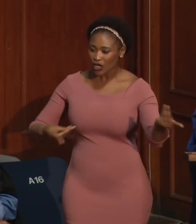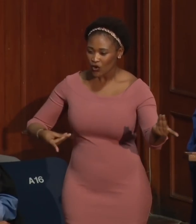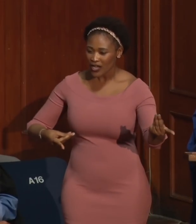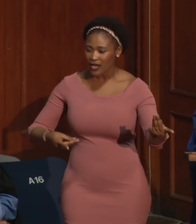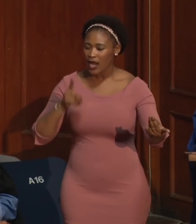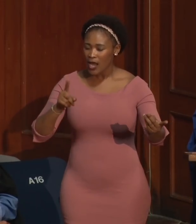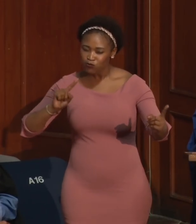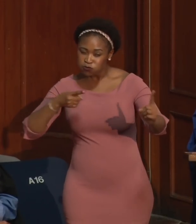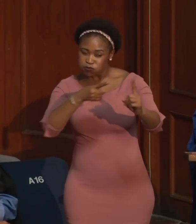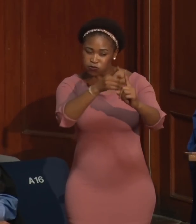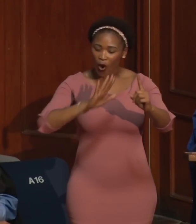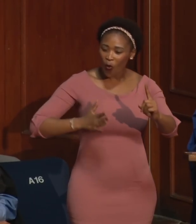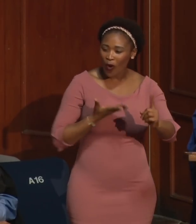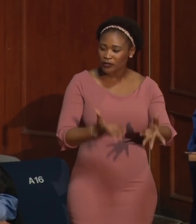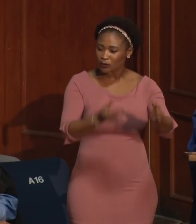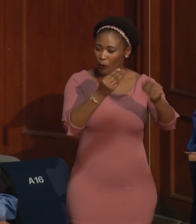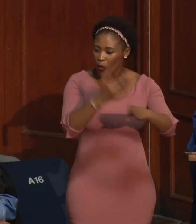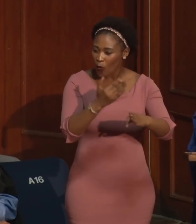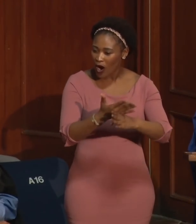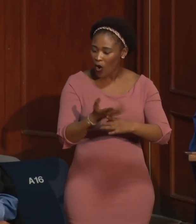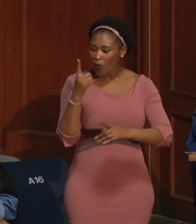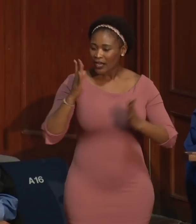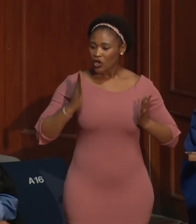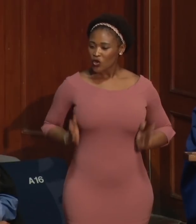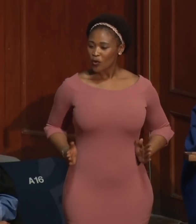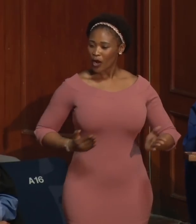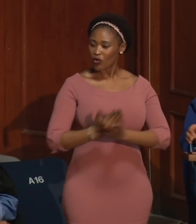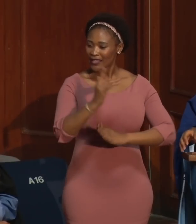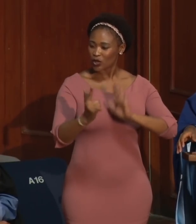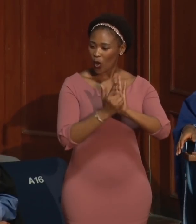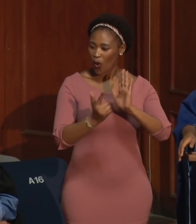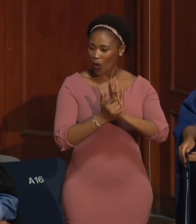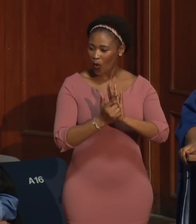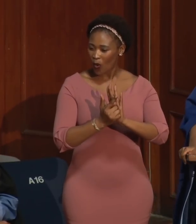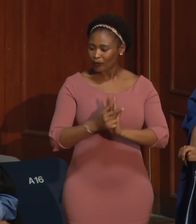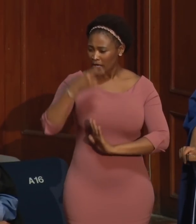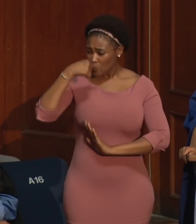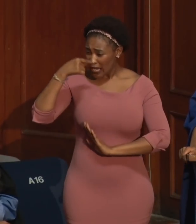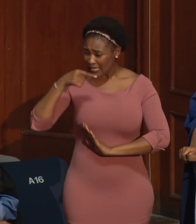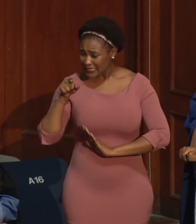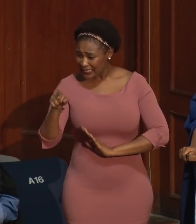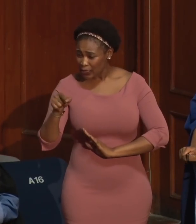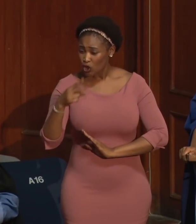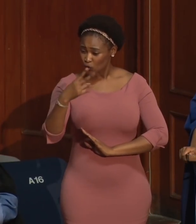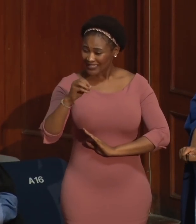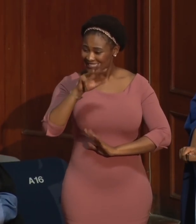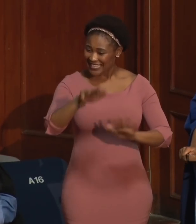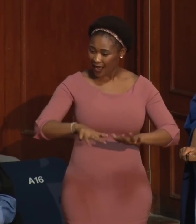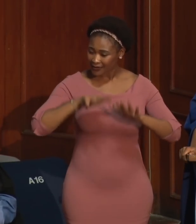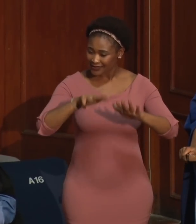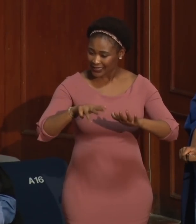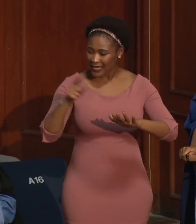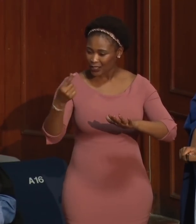career in human rights law. Ningiza, who is spending this year, 2019, pursuing